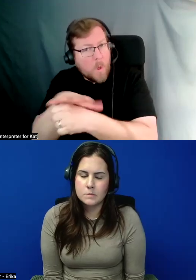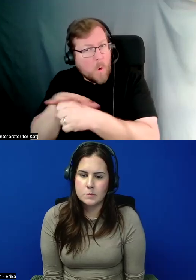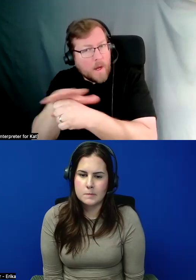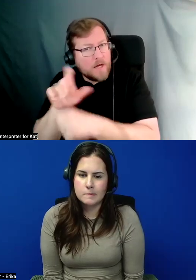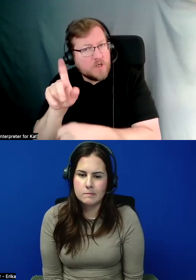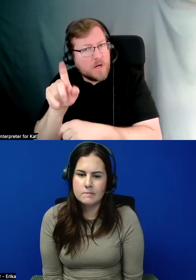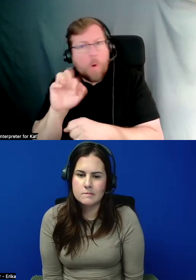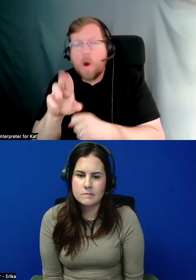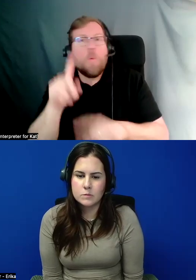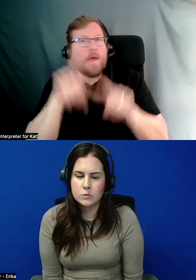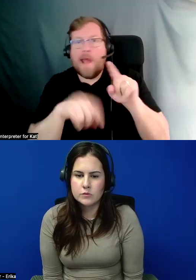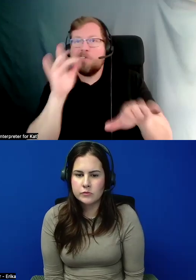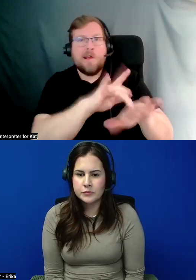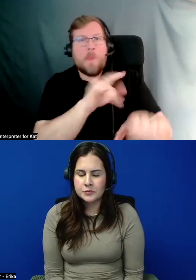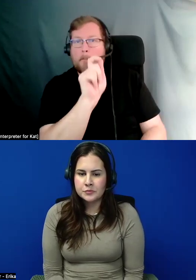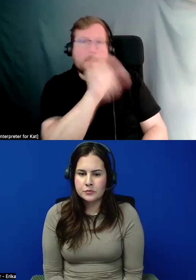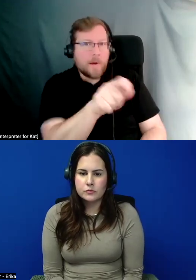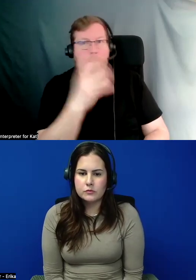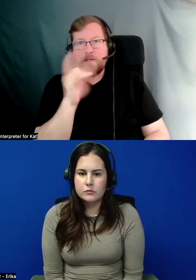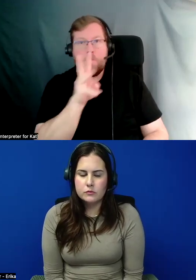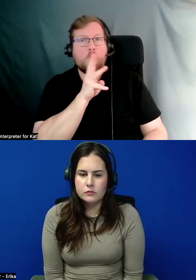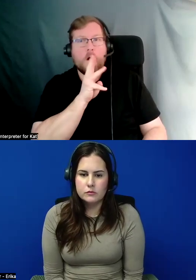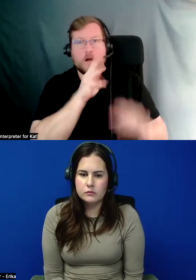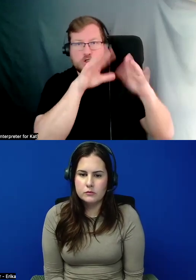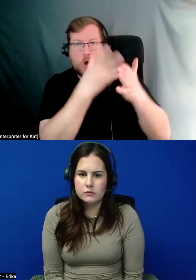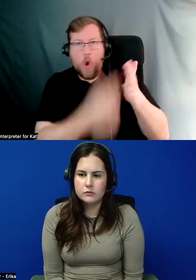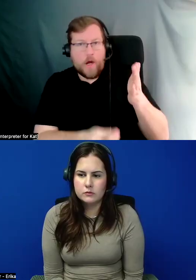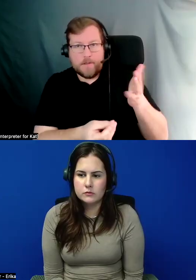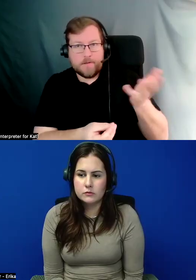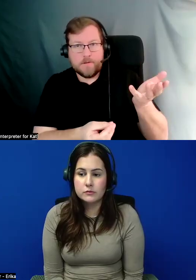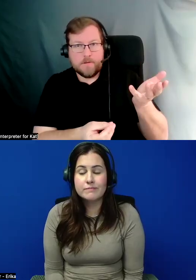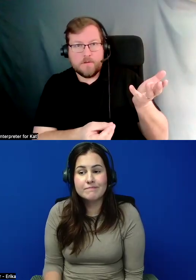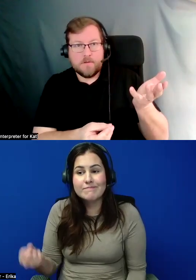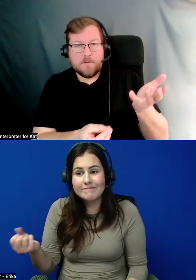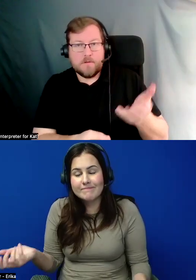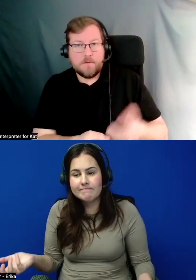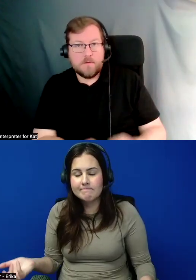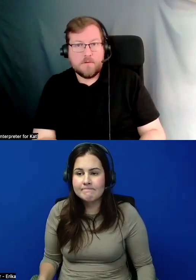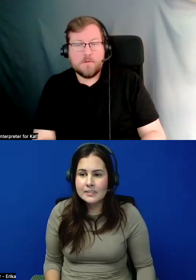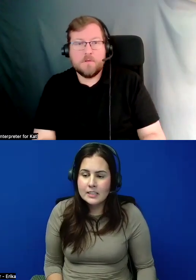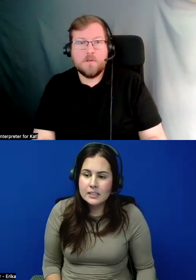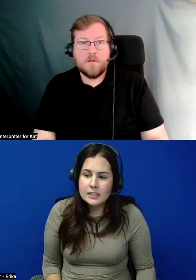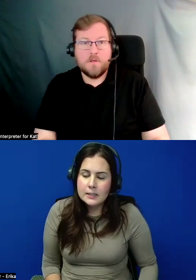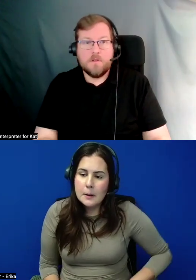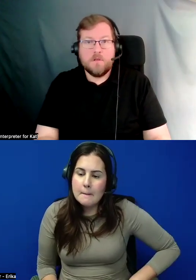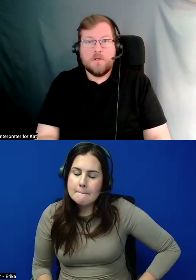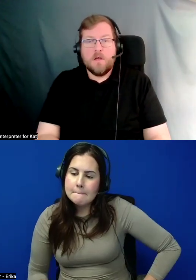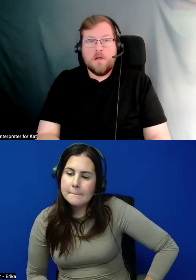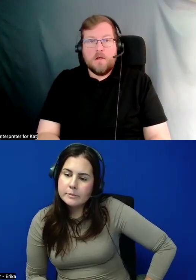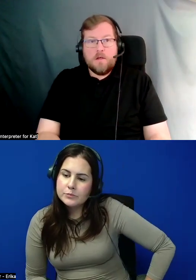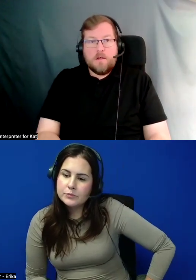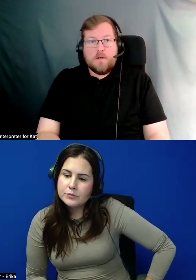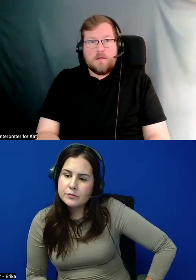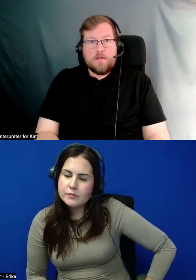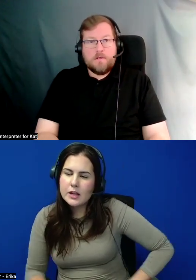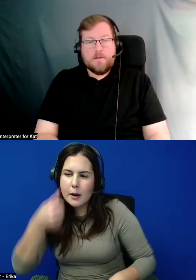can't get there at all because of the water level? Yeah, no, like if you see, I remember there